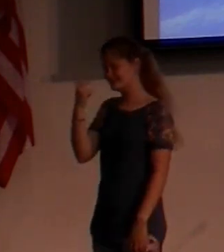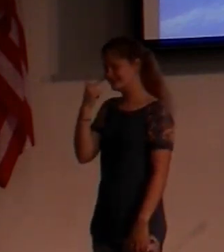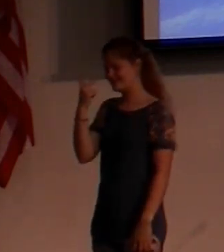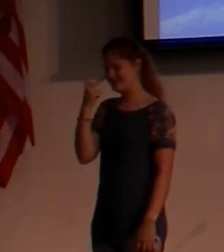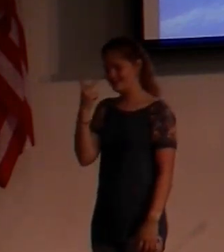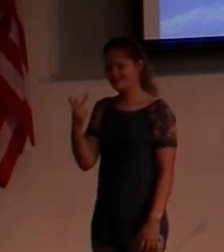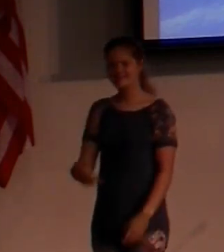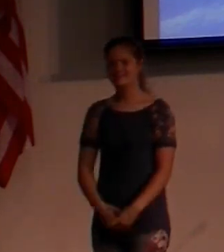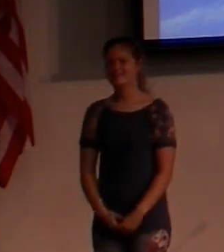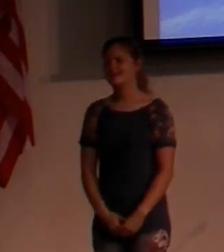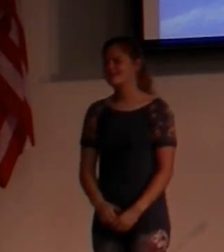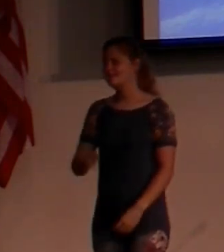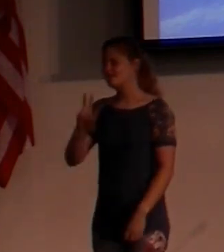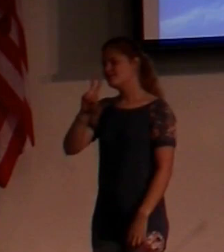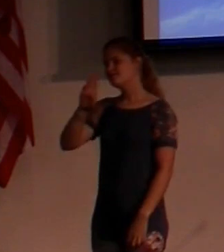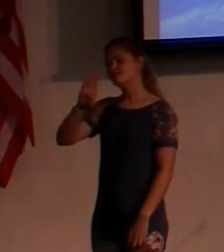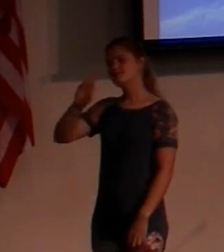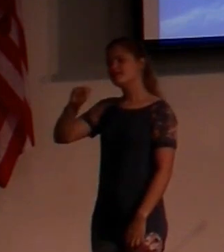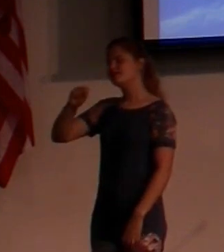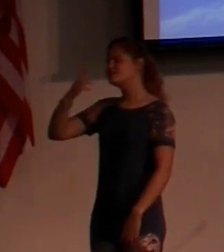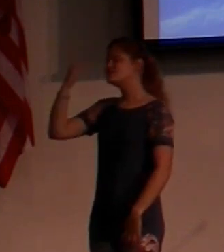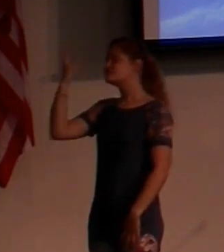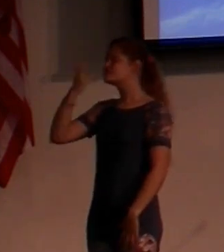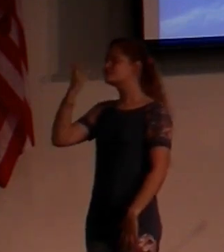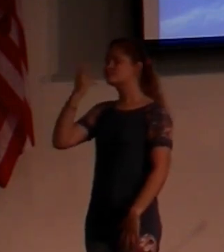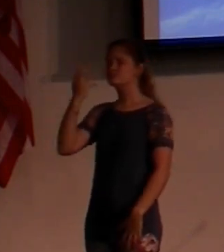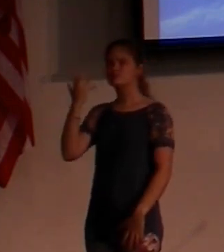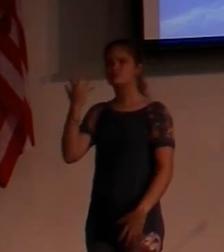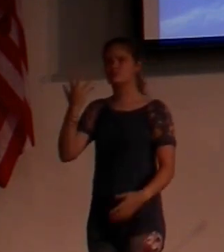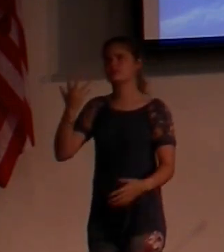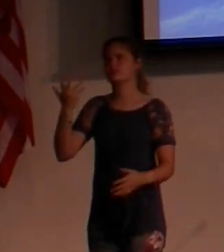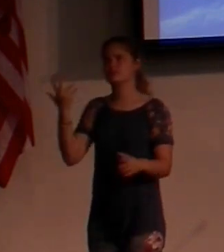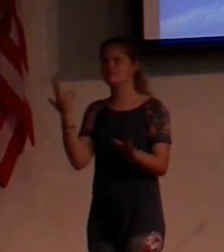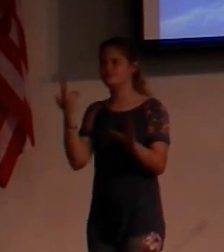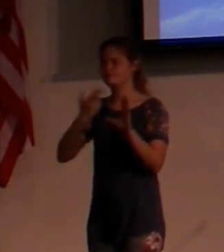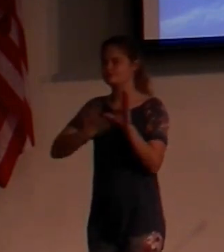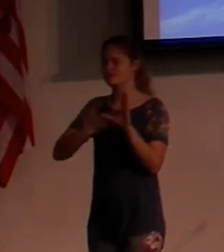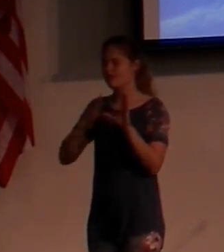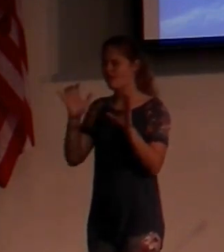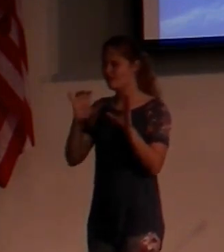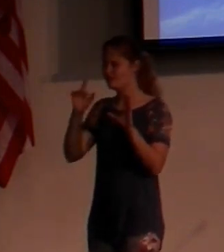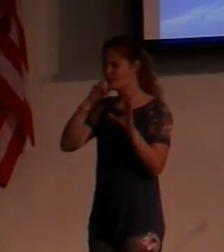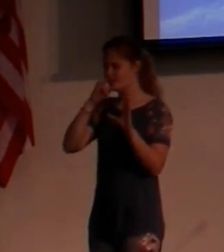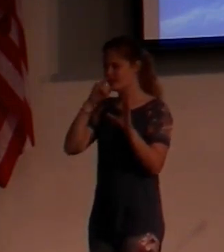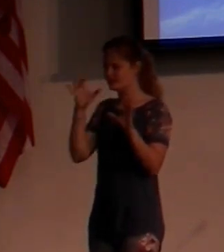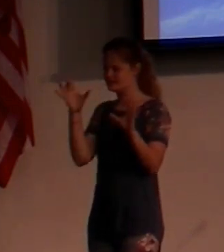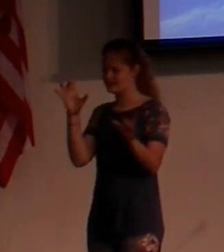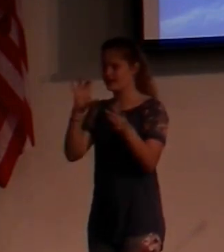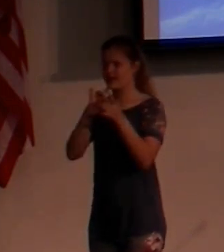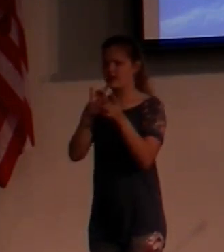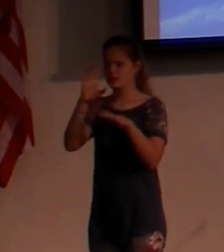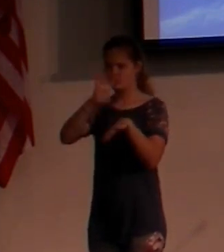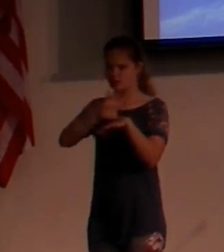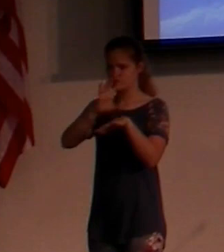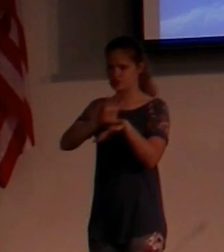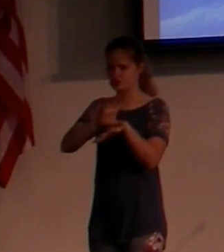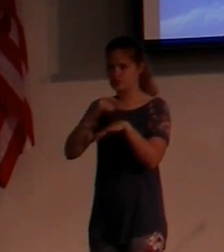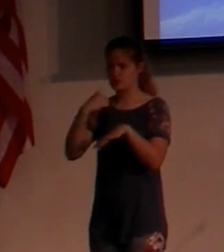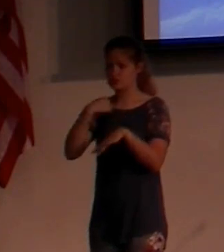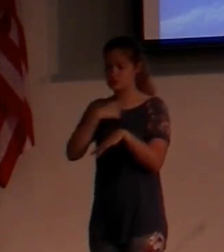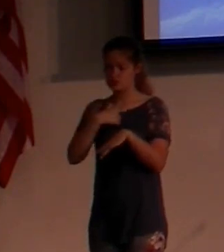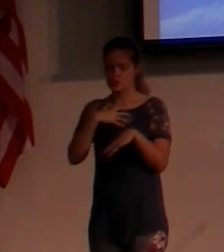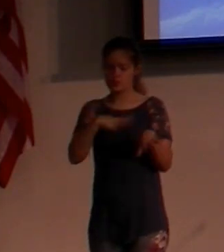was an amazing thing to be a part of. Plus, it gives those kids a connection with that congregation. So even though we've